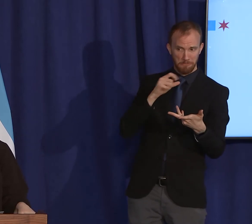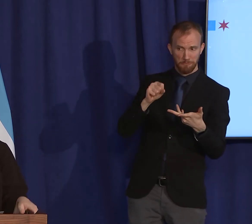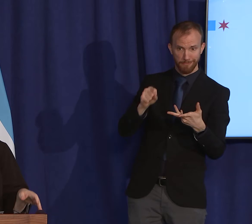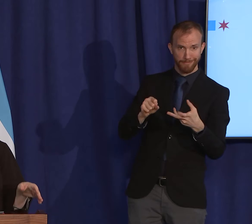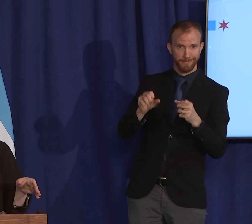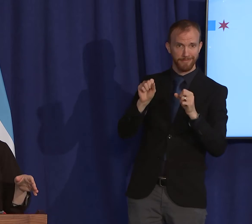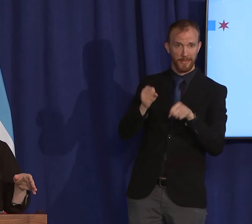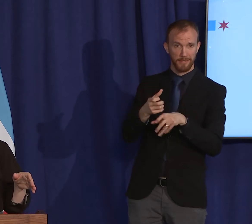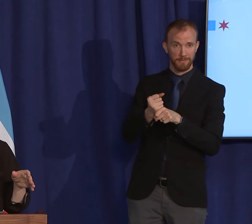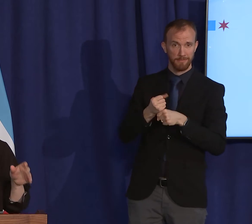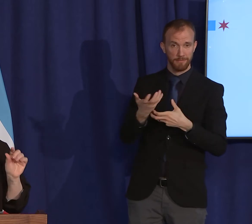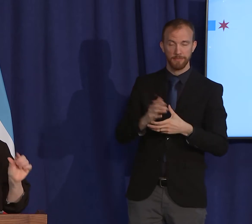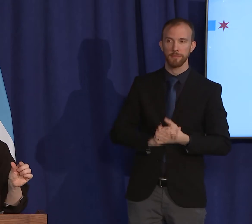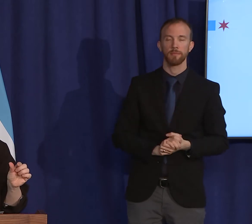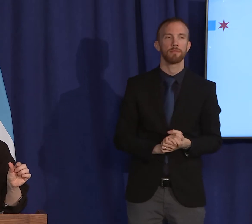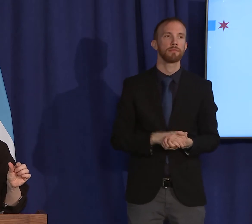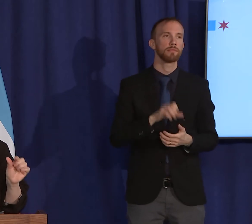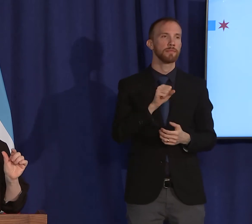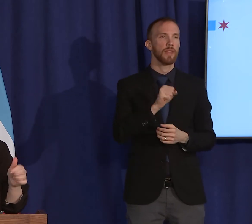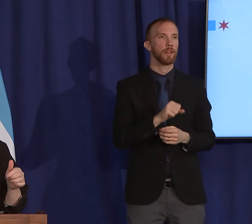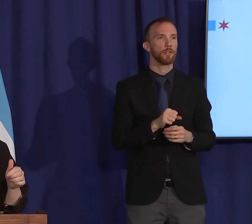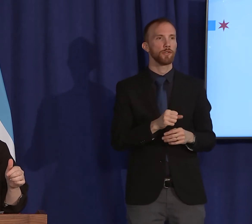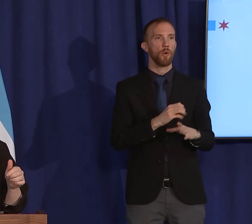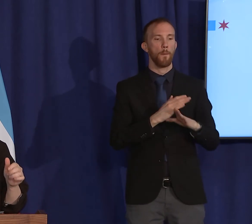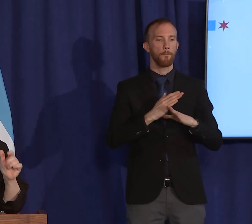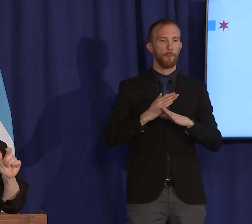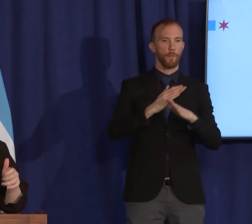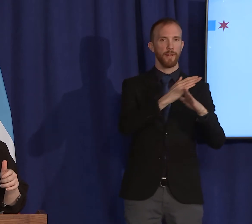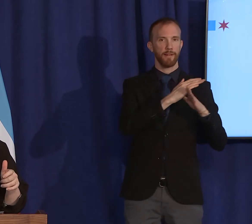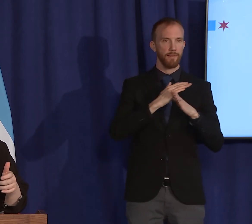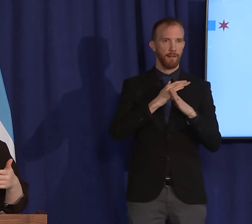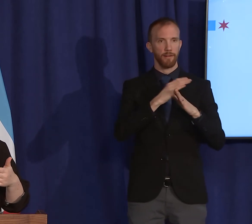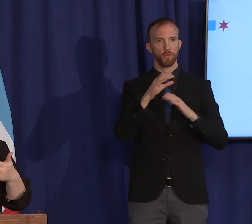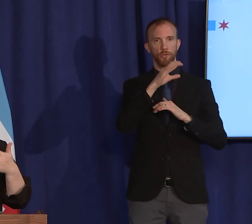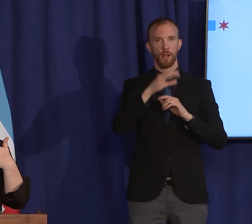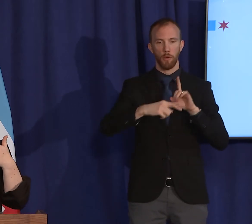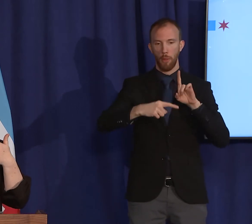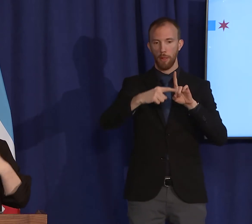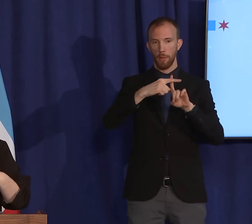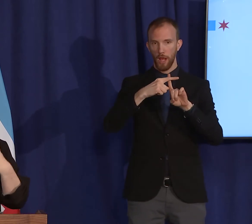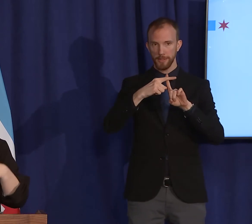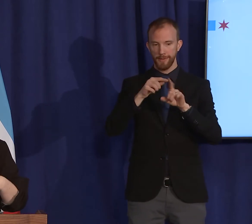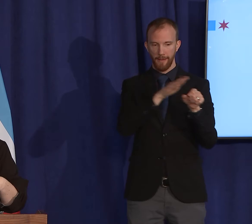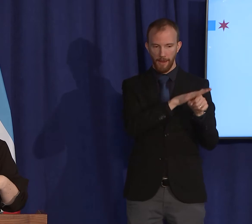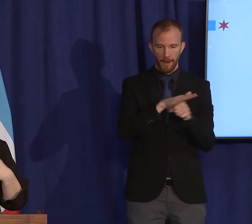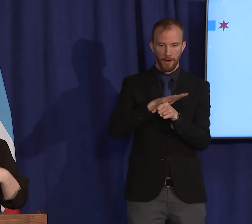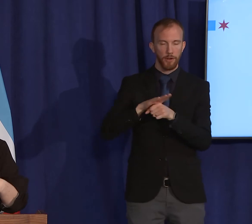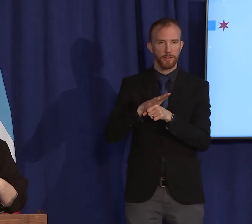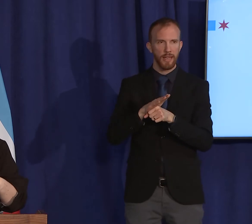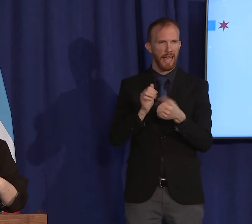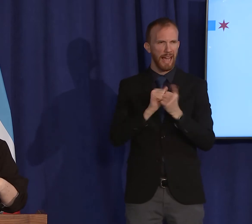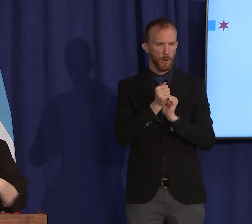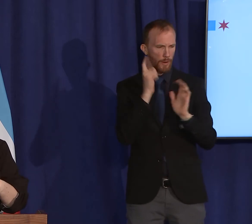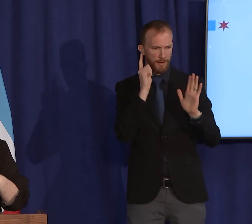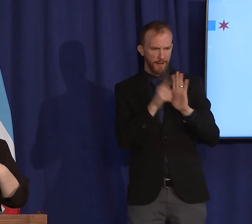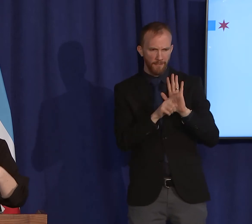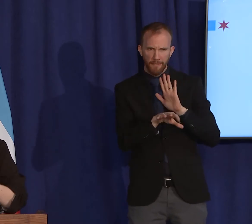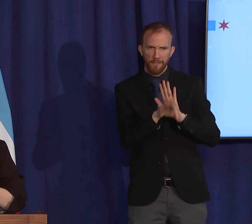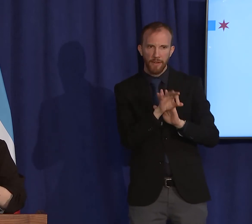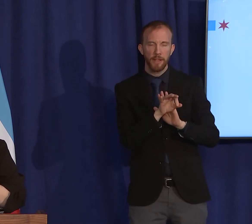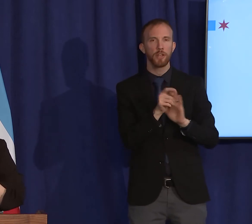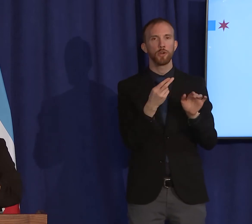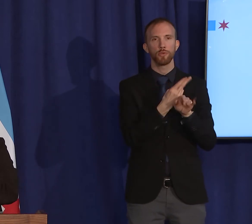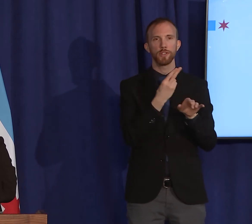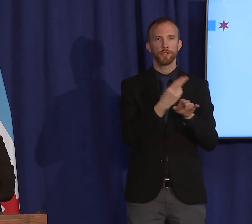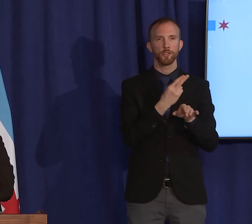reminder, those Protect Chicago Plus communities were identified using the Chicago COVID Vulnerability Index, which